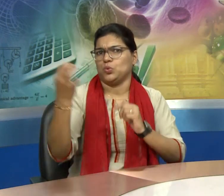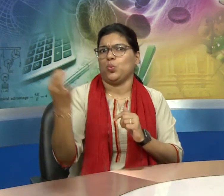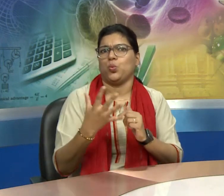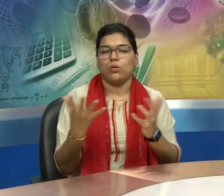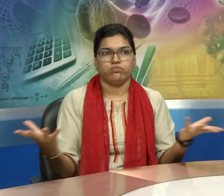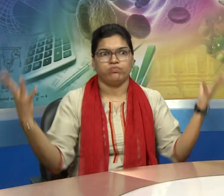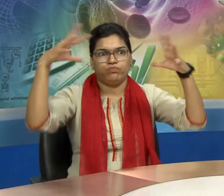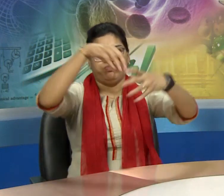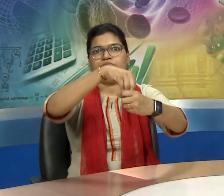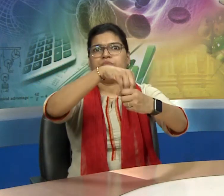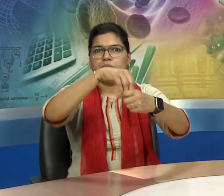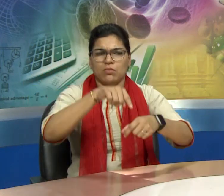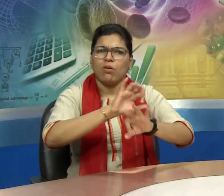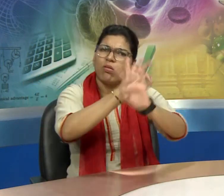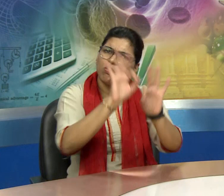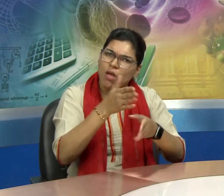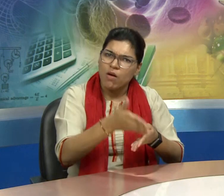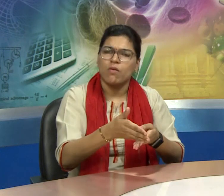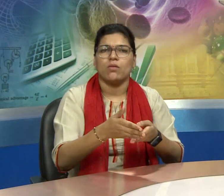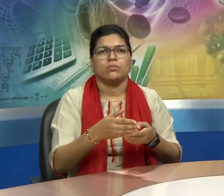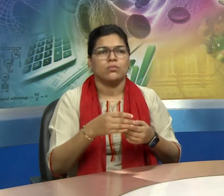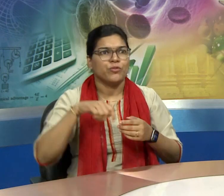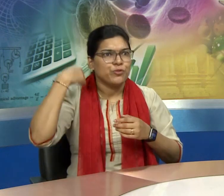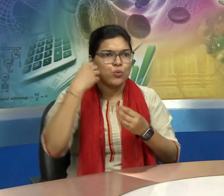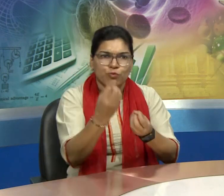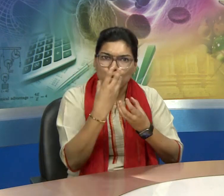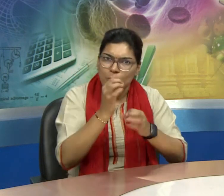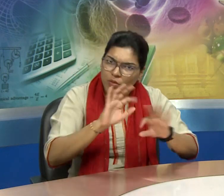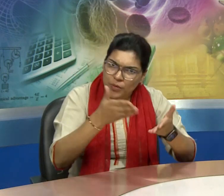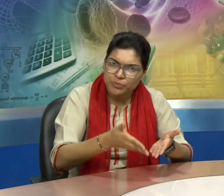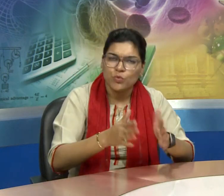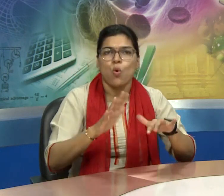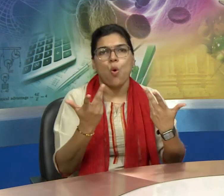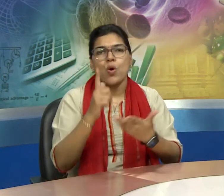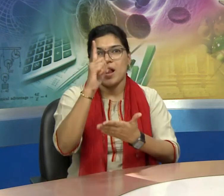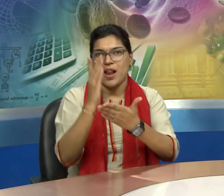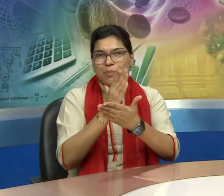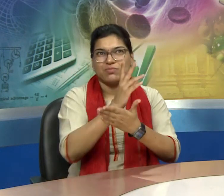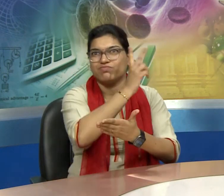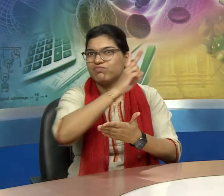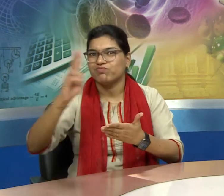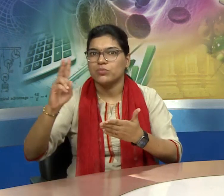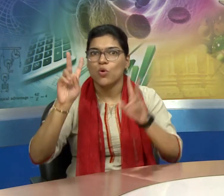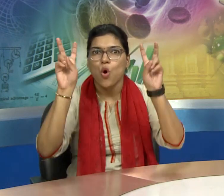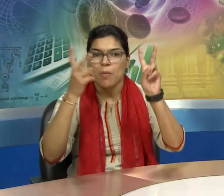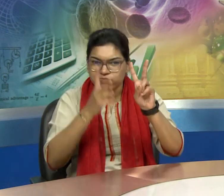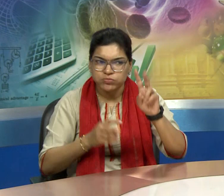place from where we receive or get that information is known as source.